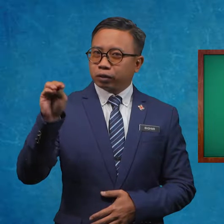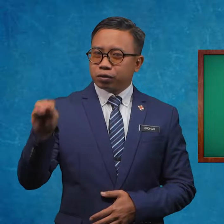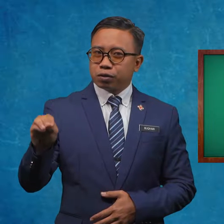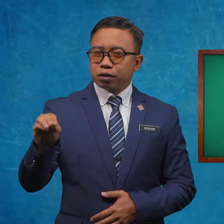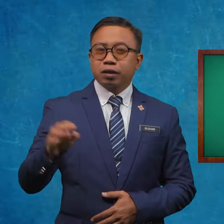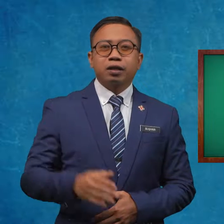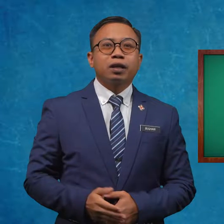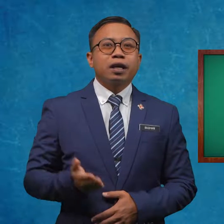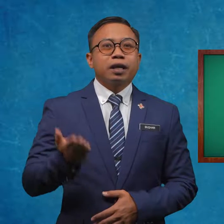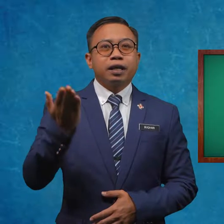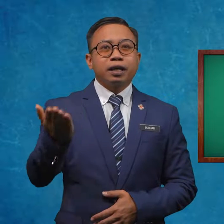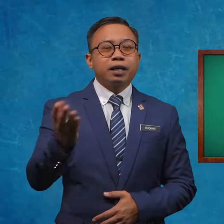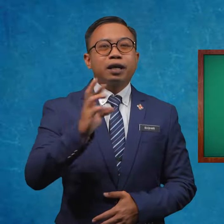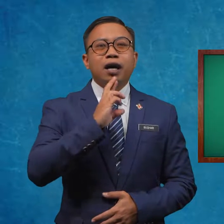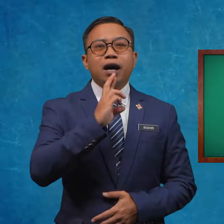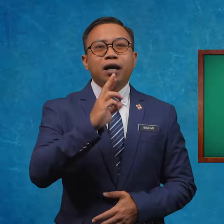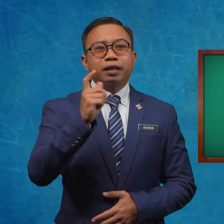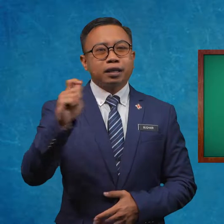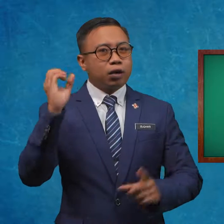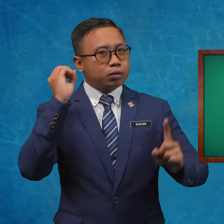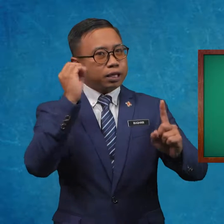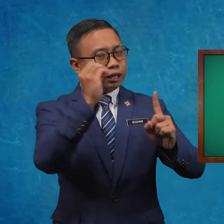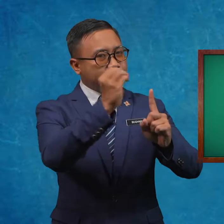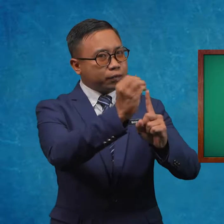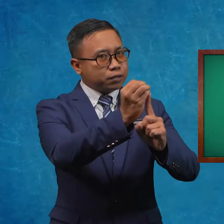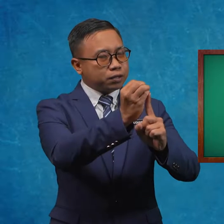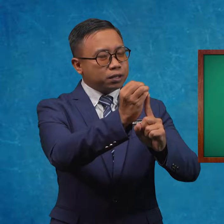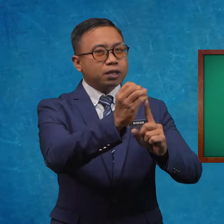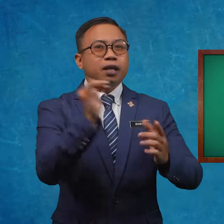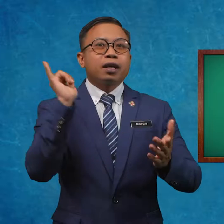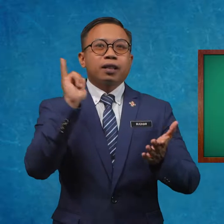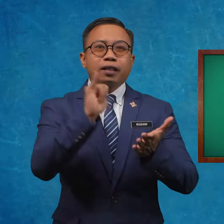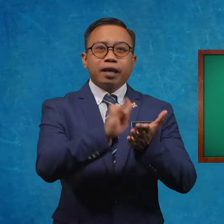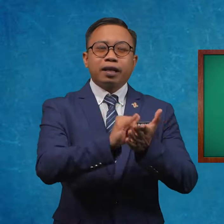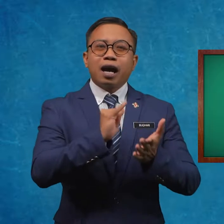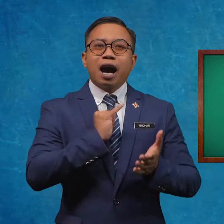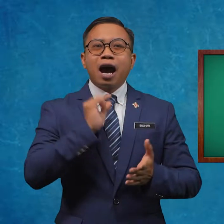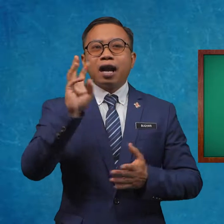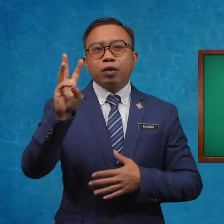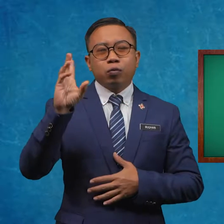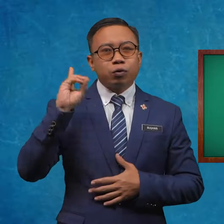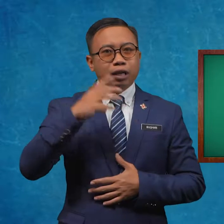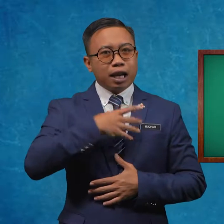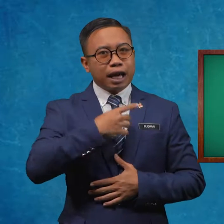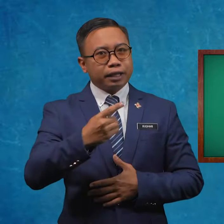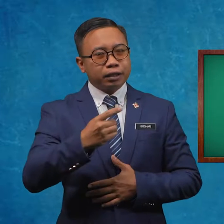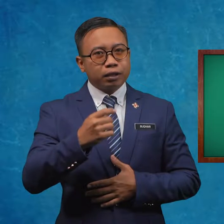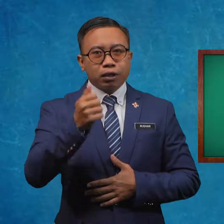Pupils, here are the objectives that I would like